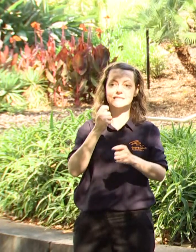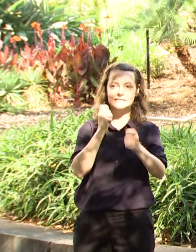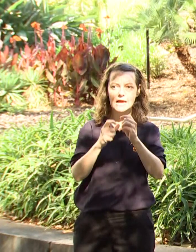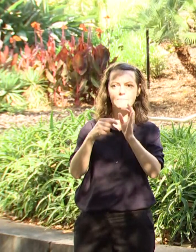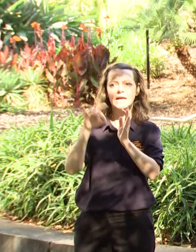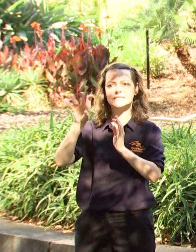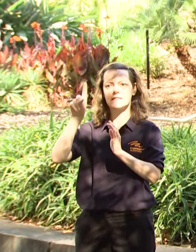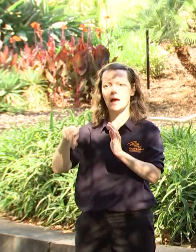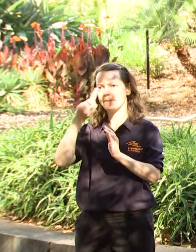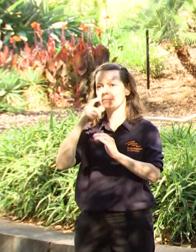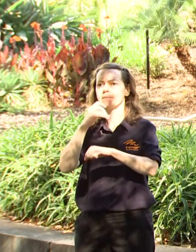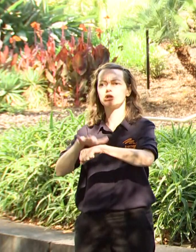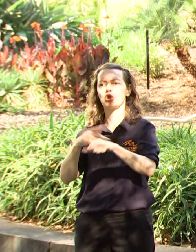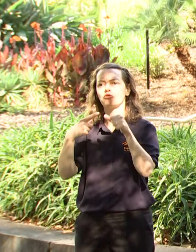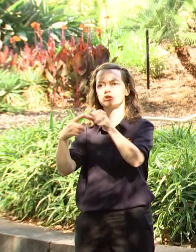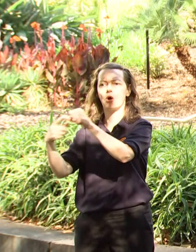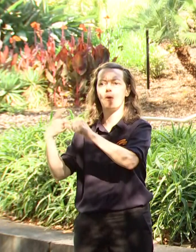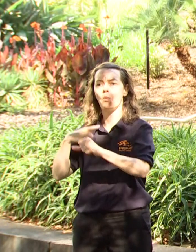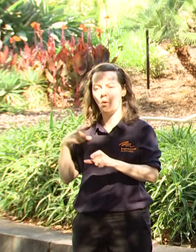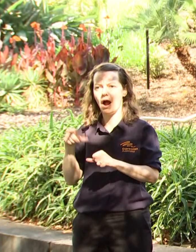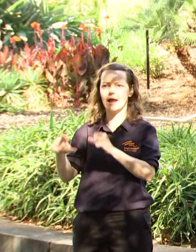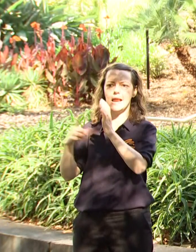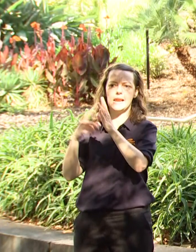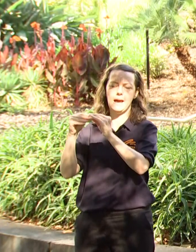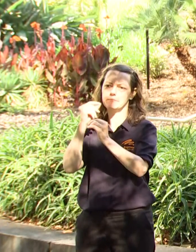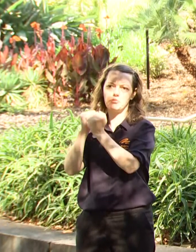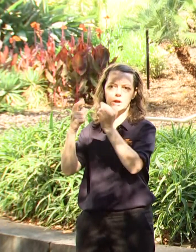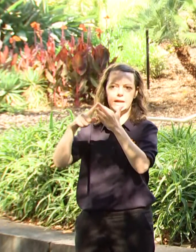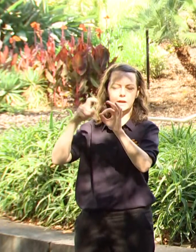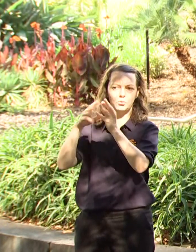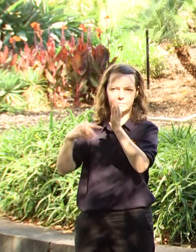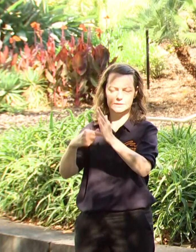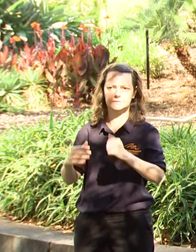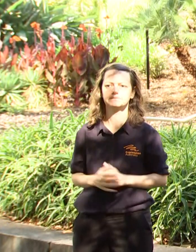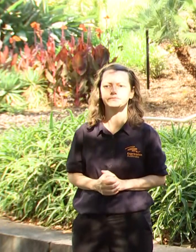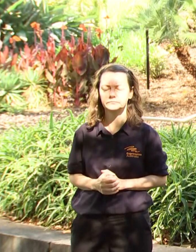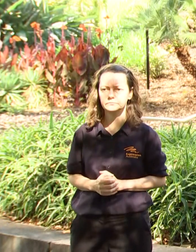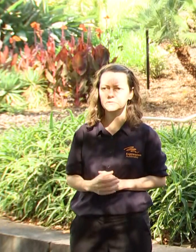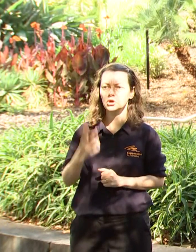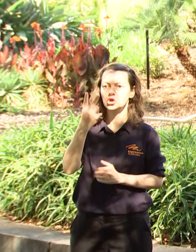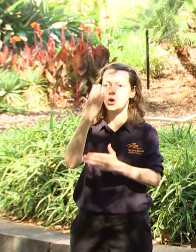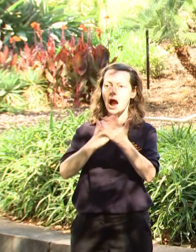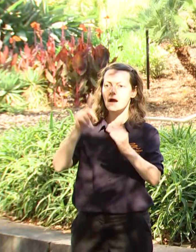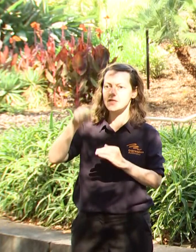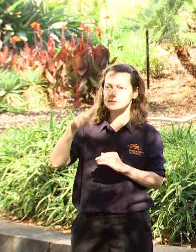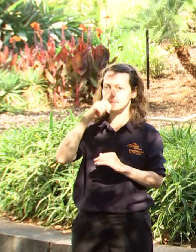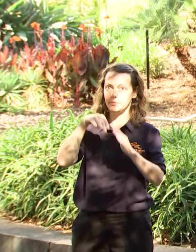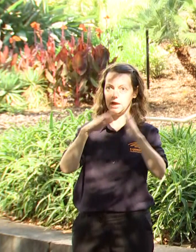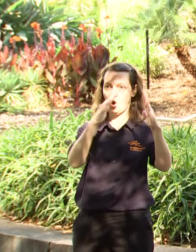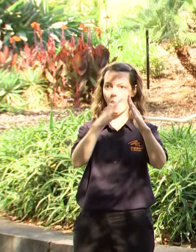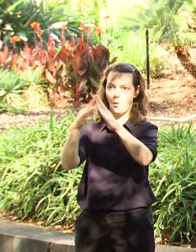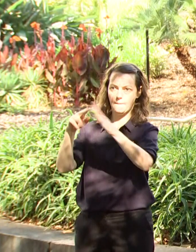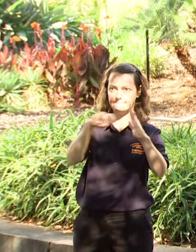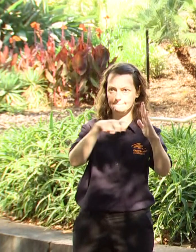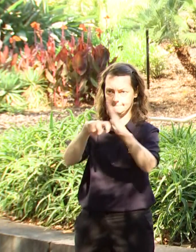similar numbers to yesterday, around 2,000 primary close contacts, around 3,000 people who are back